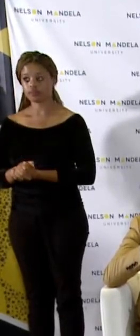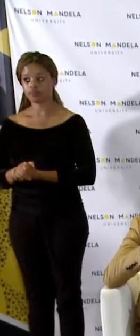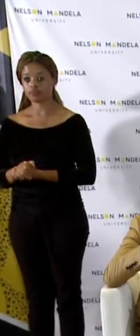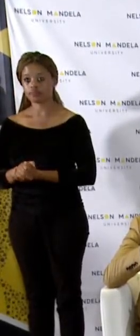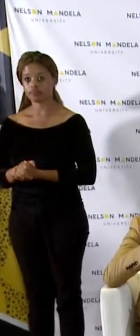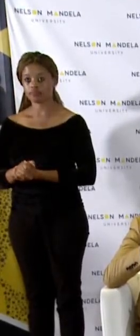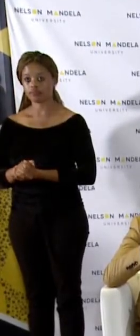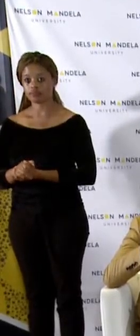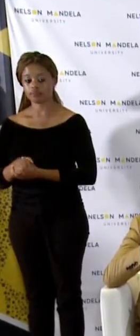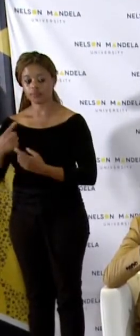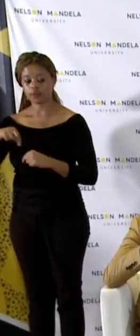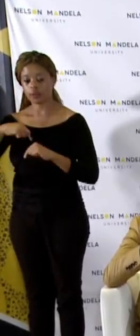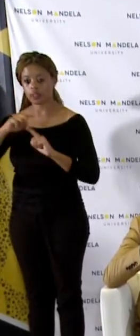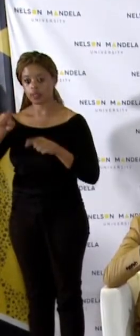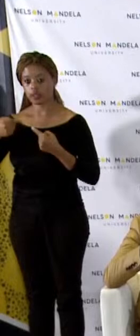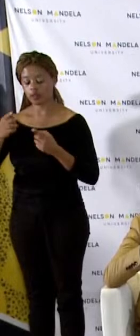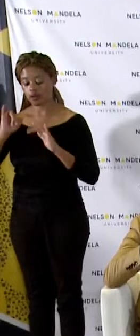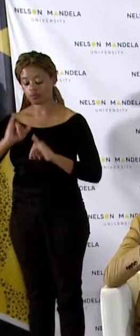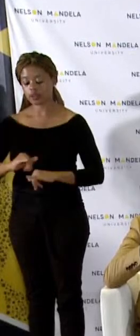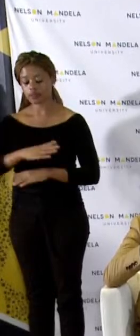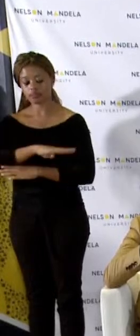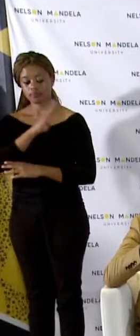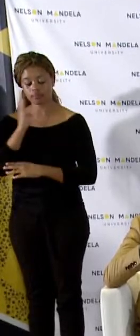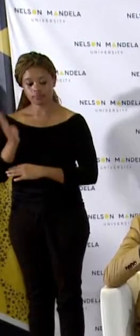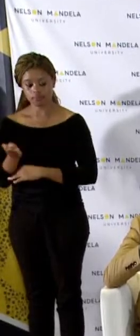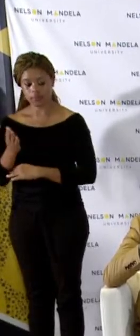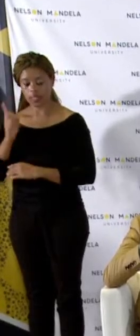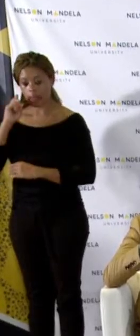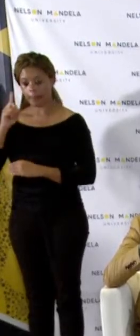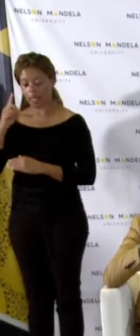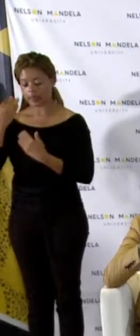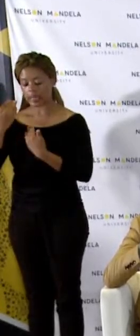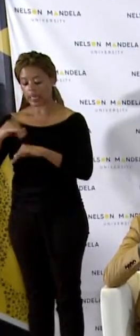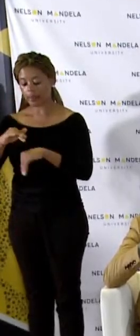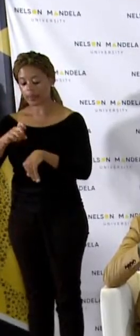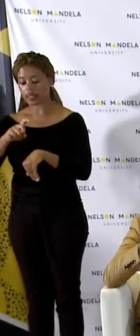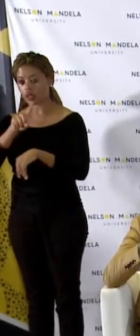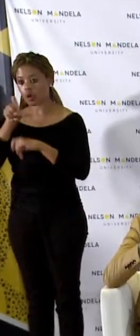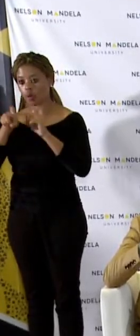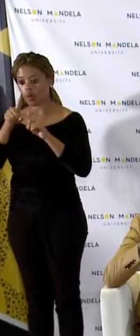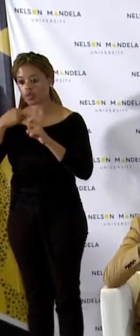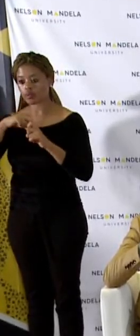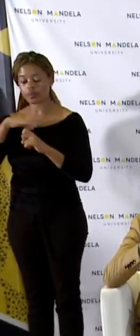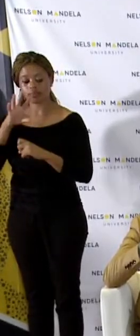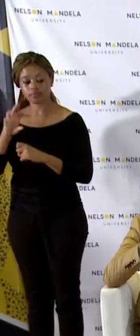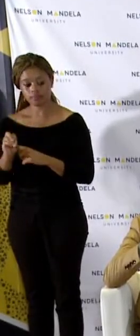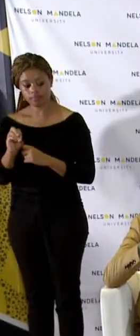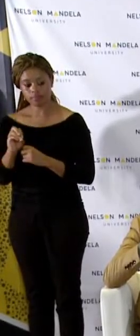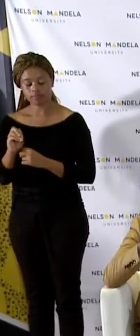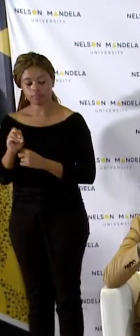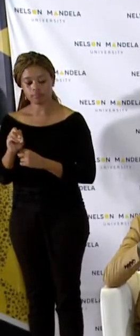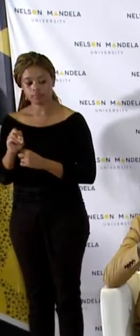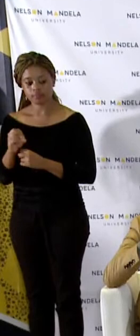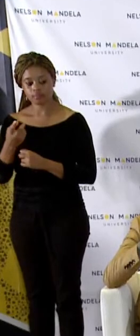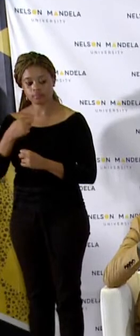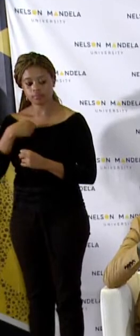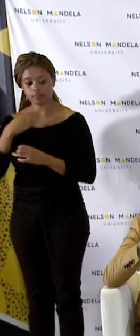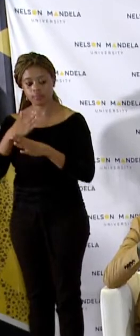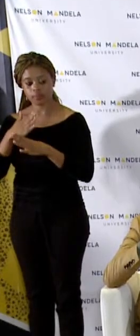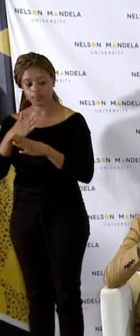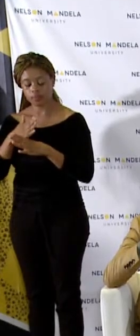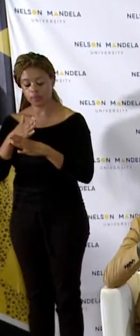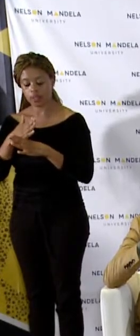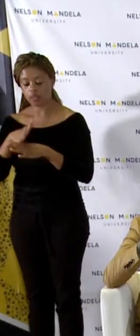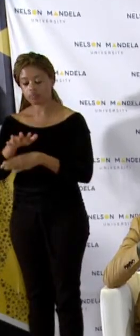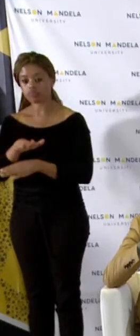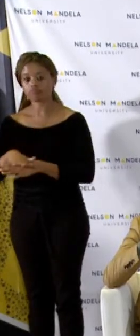we cannot be here all day, so we have to limit the questions we have. Given that I work in the equality